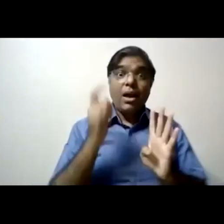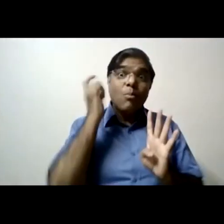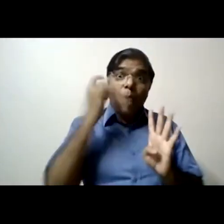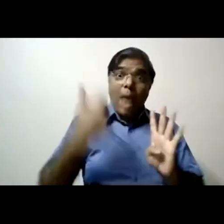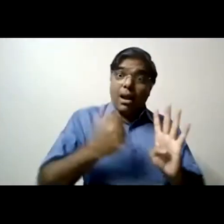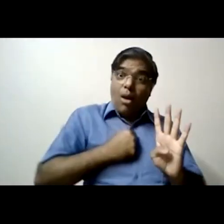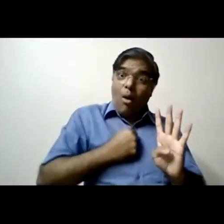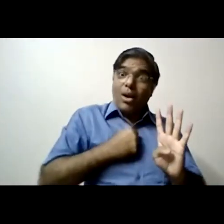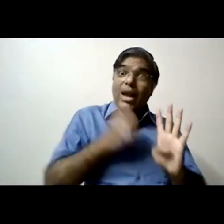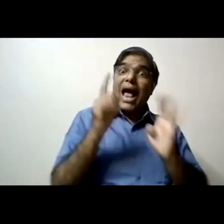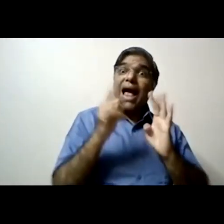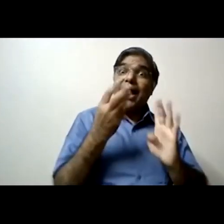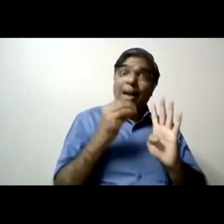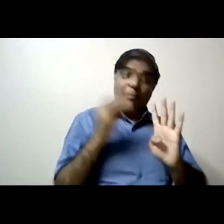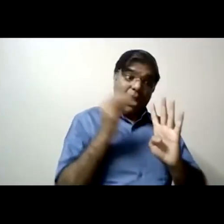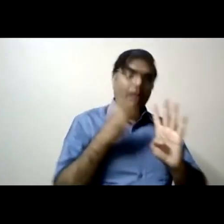one contact number.